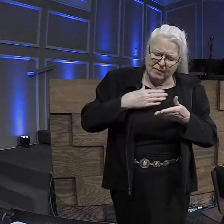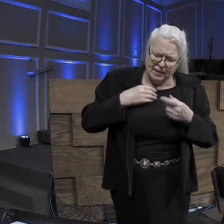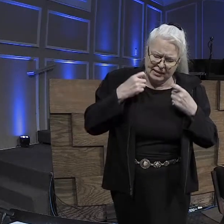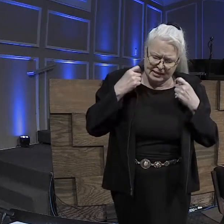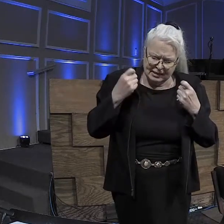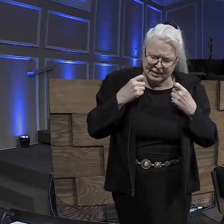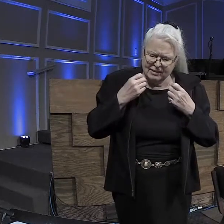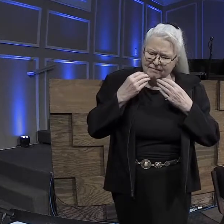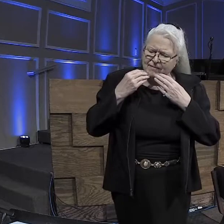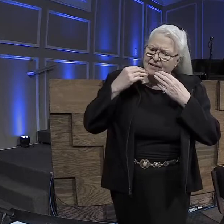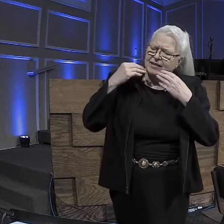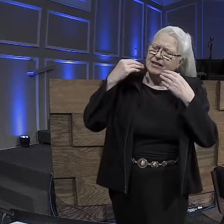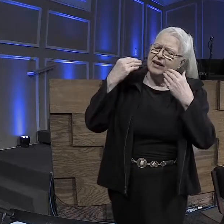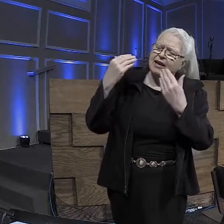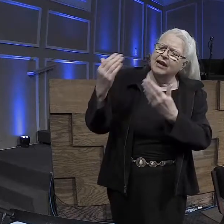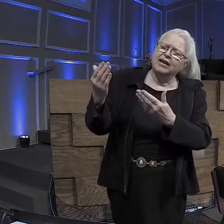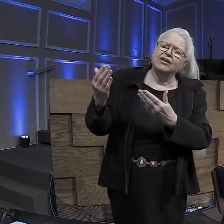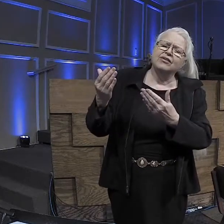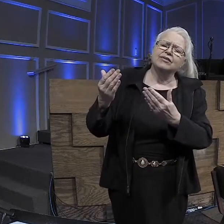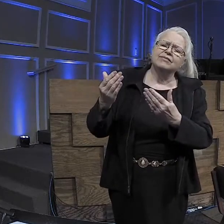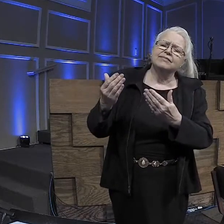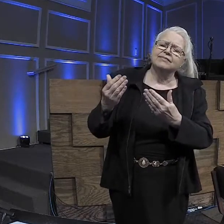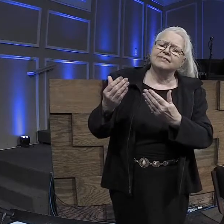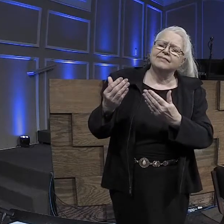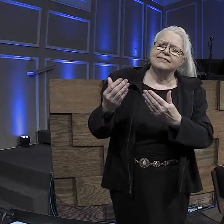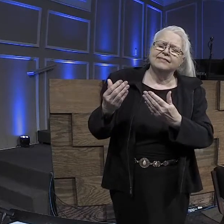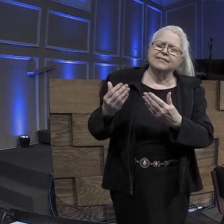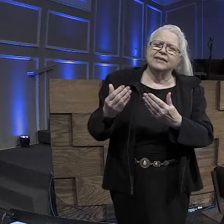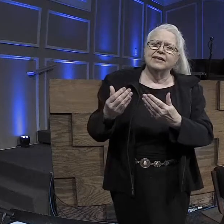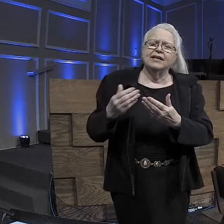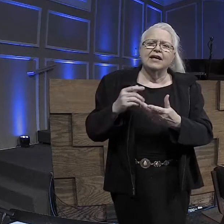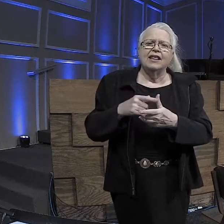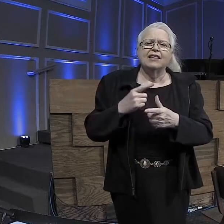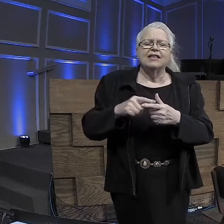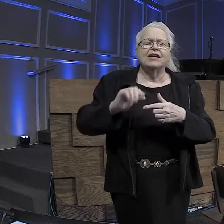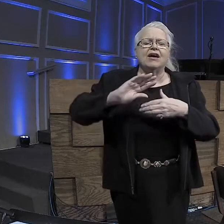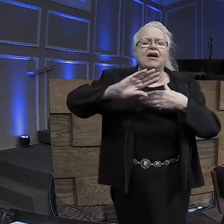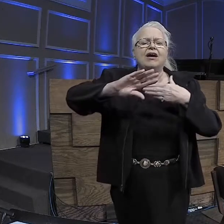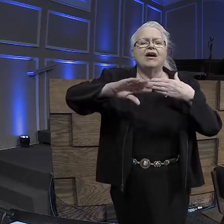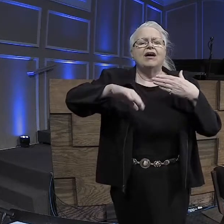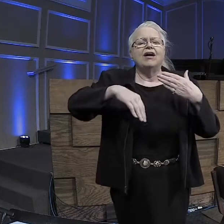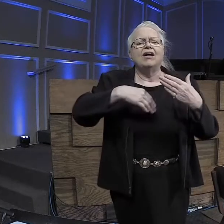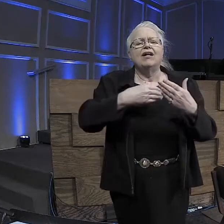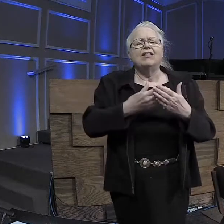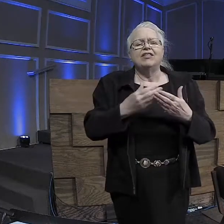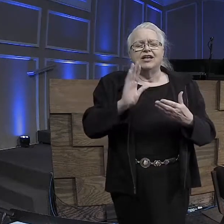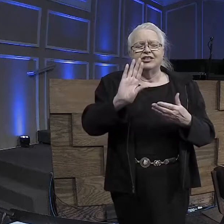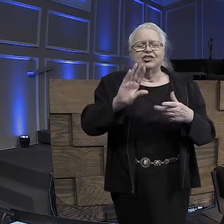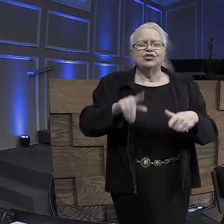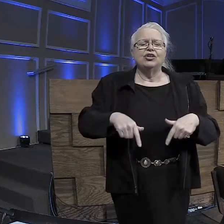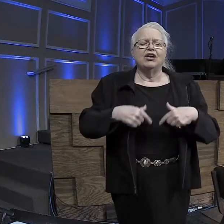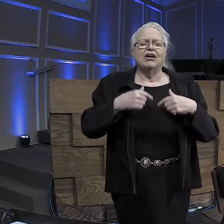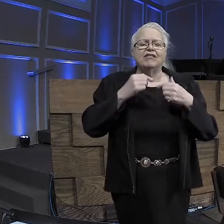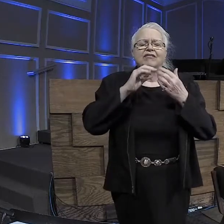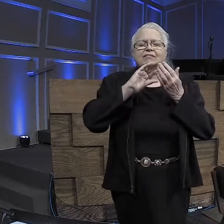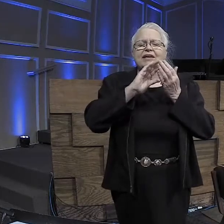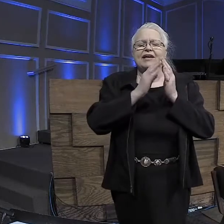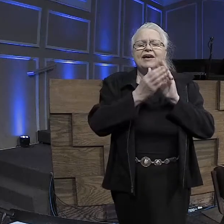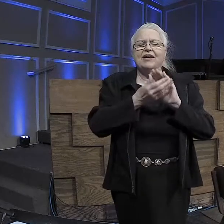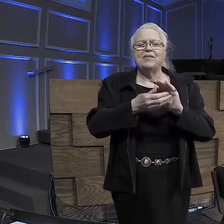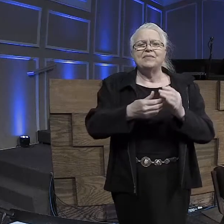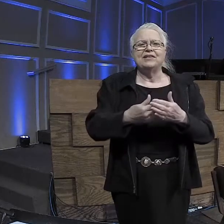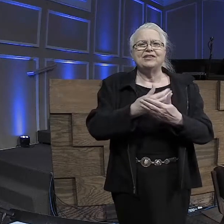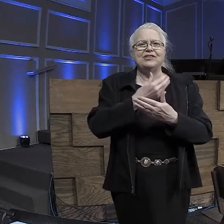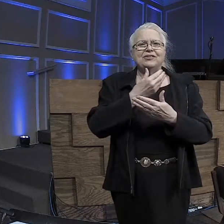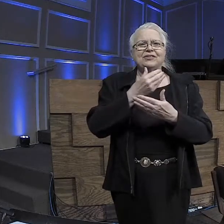you that in you all things can become new. And Lord, I need a new start. I need